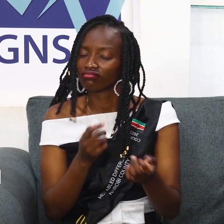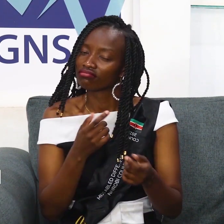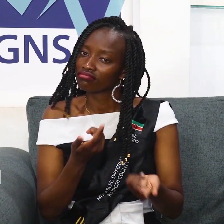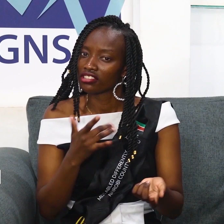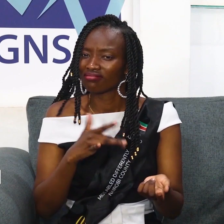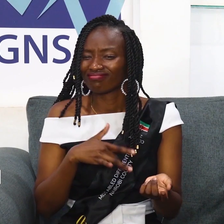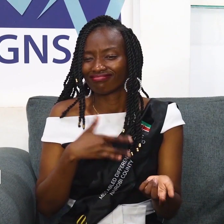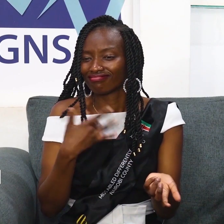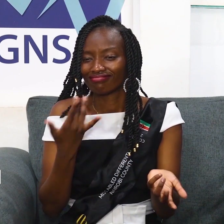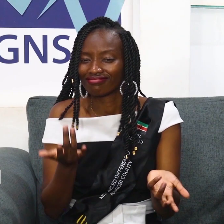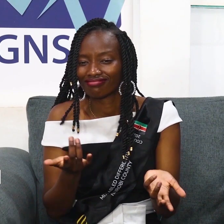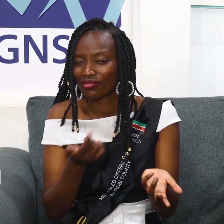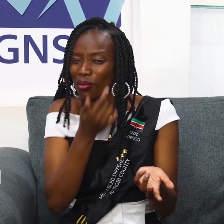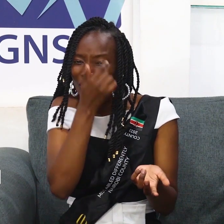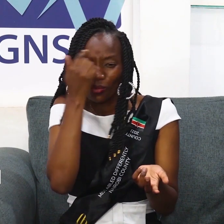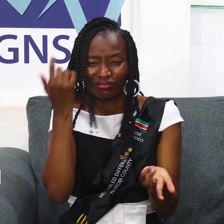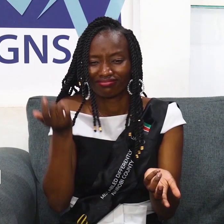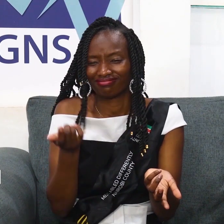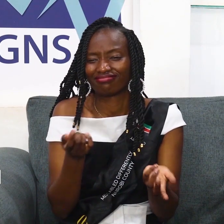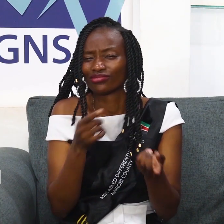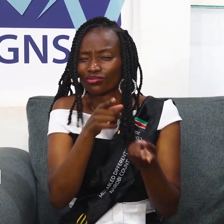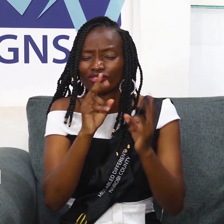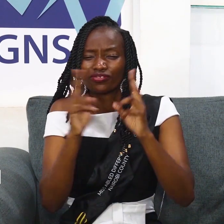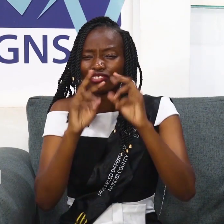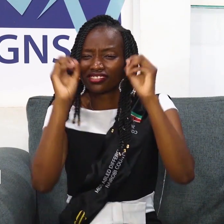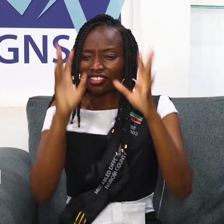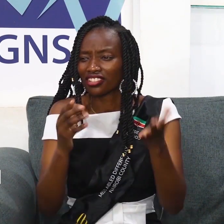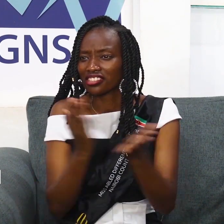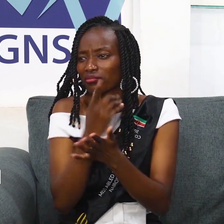teacher quite made me feel bad.